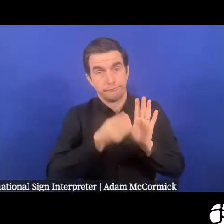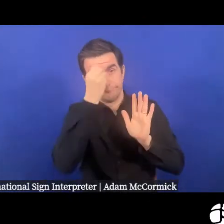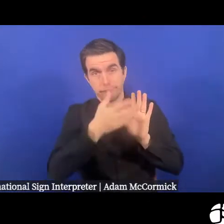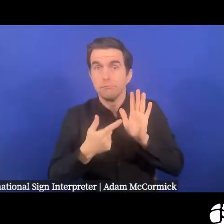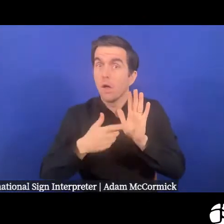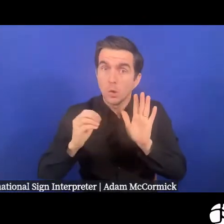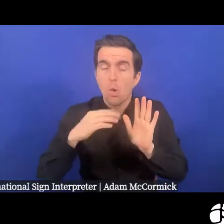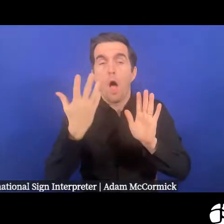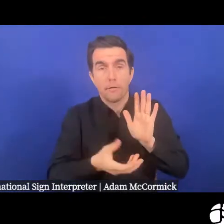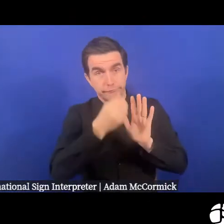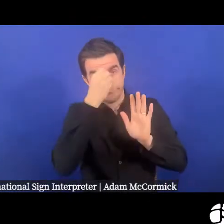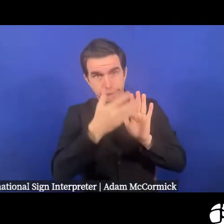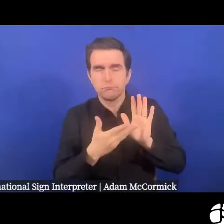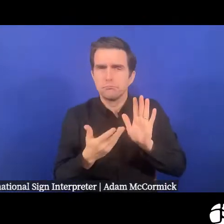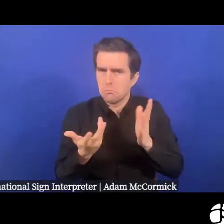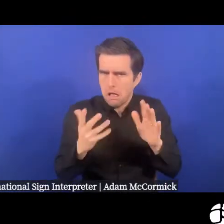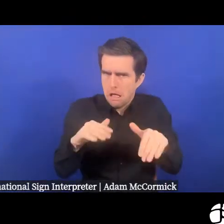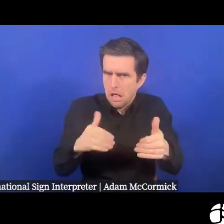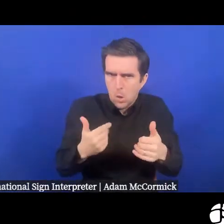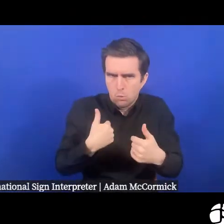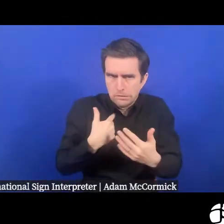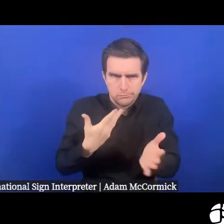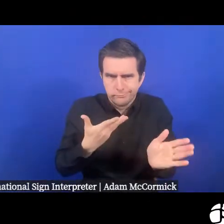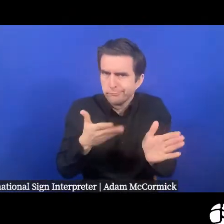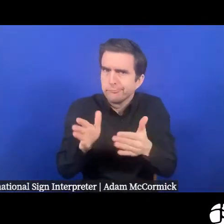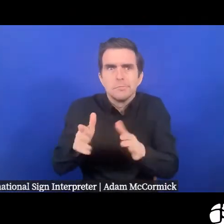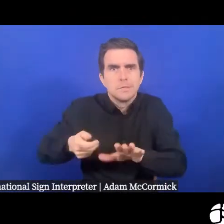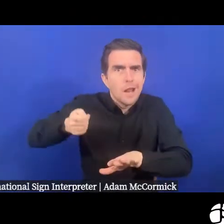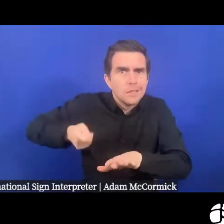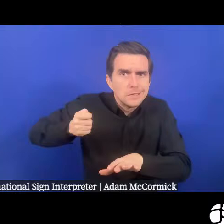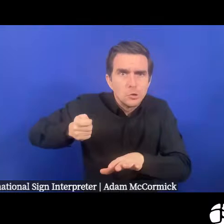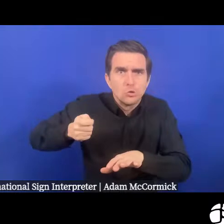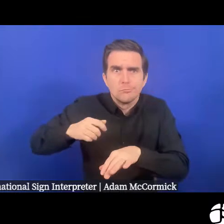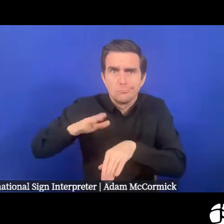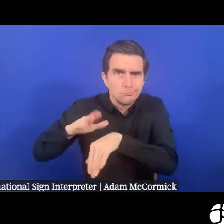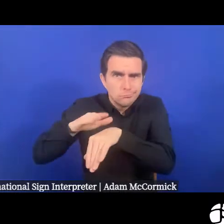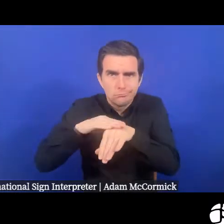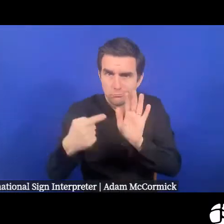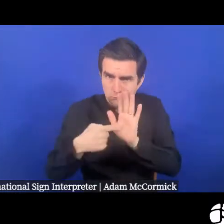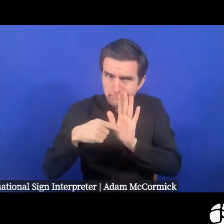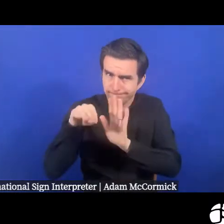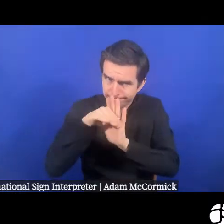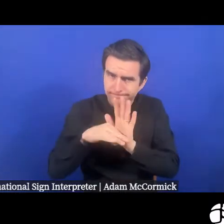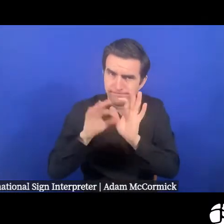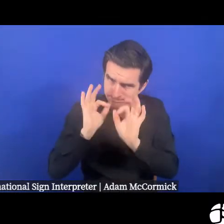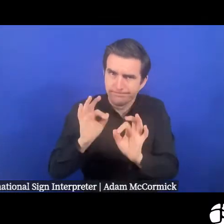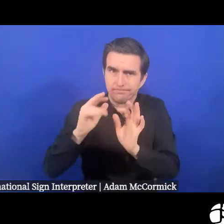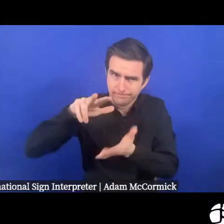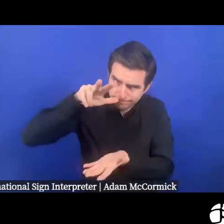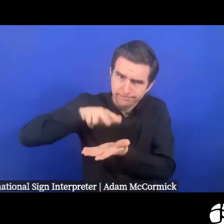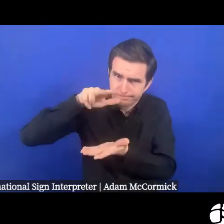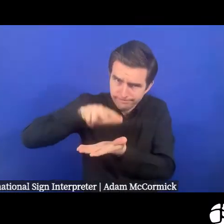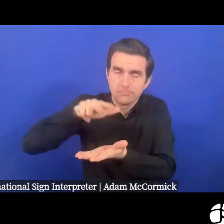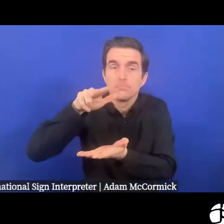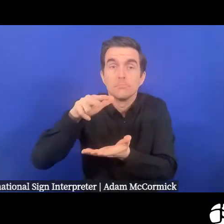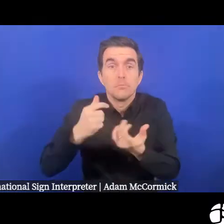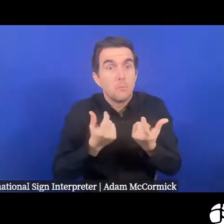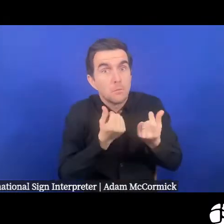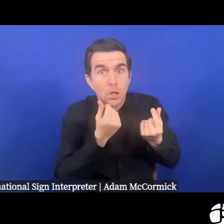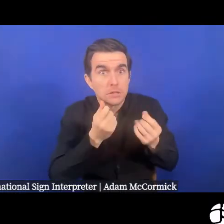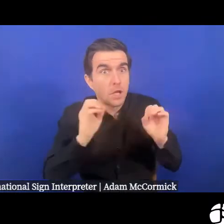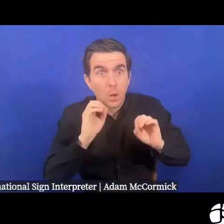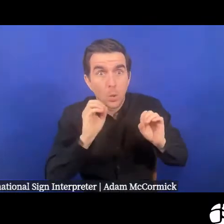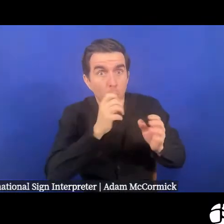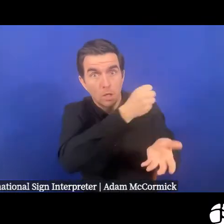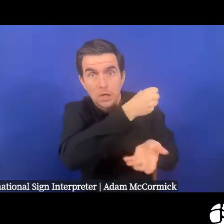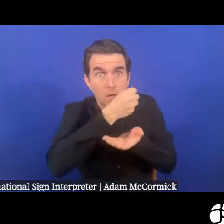allocated or earmarked for women are actually part of the budget. So you need to go back